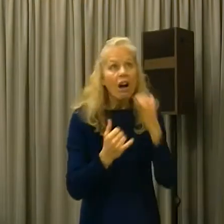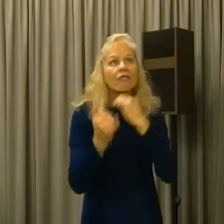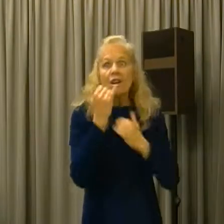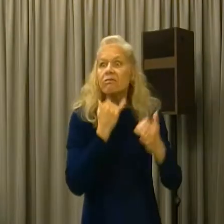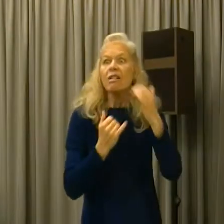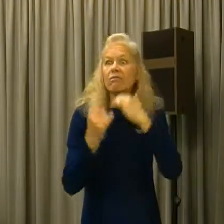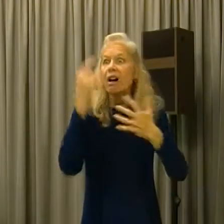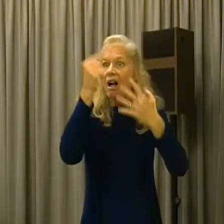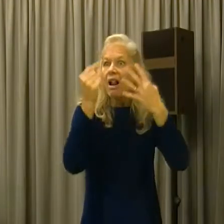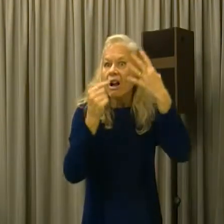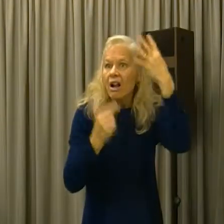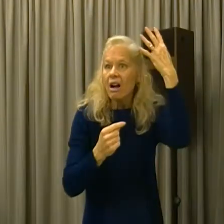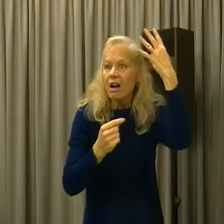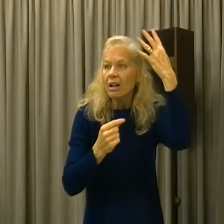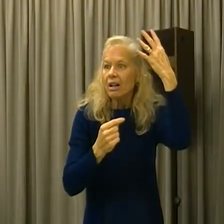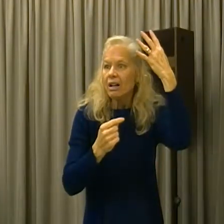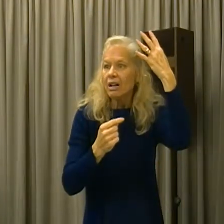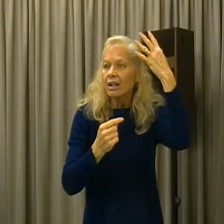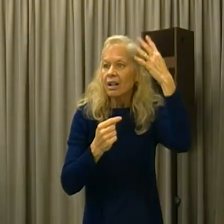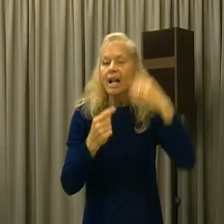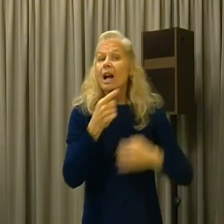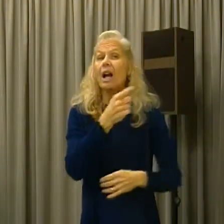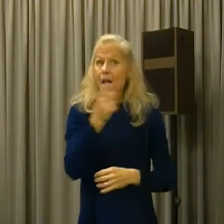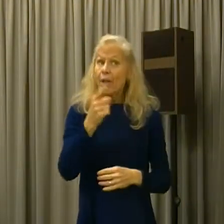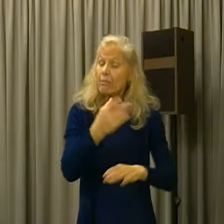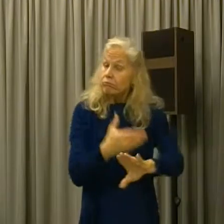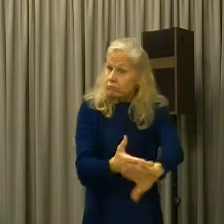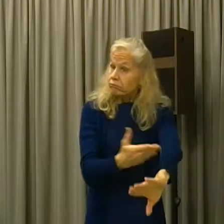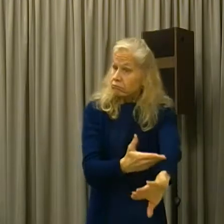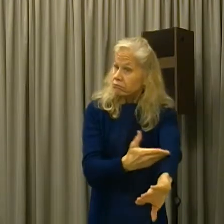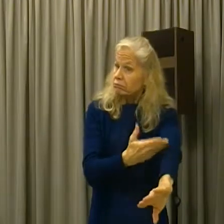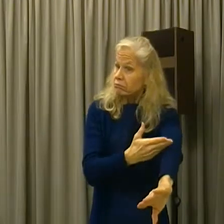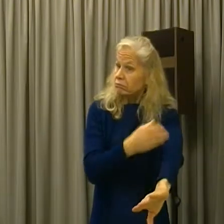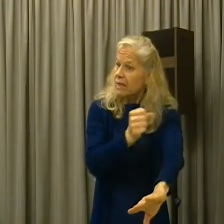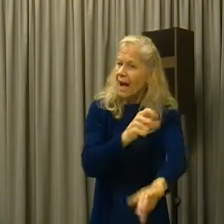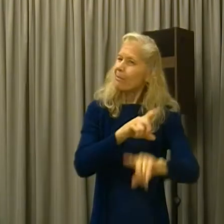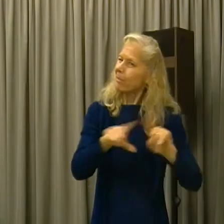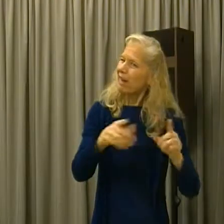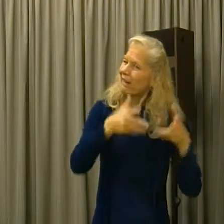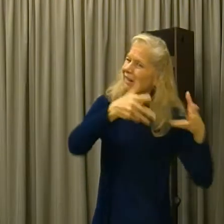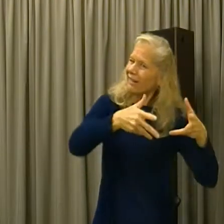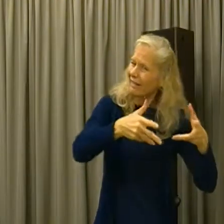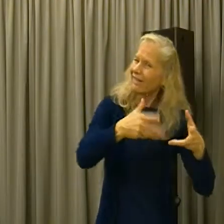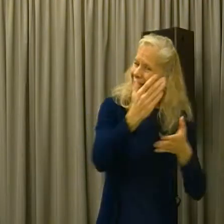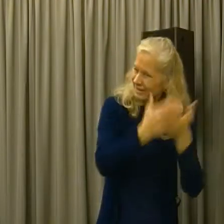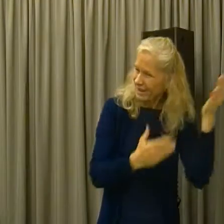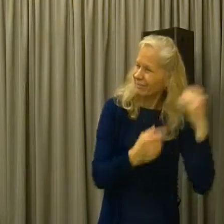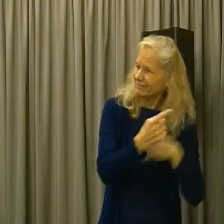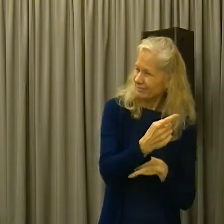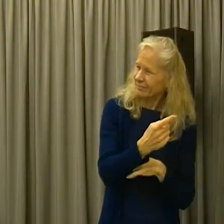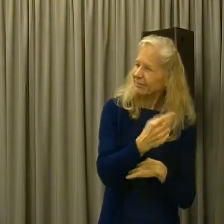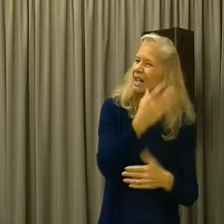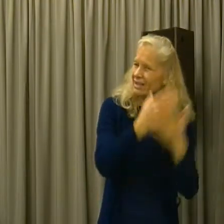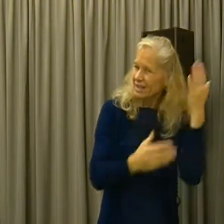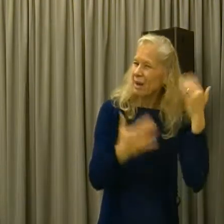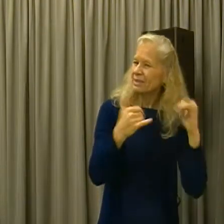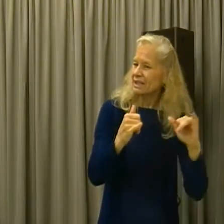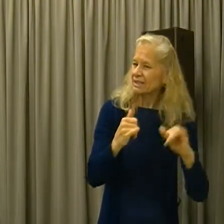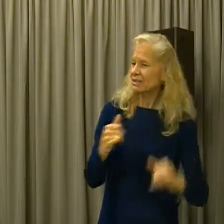There were still some people there denying the teachings of Paul. And they were saying,